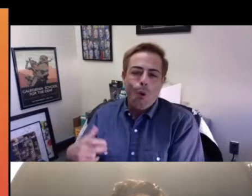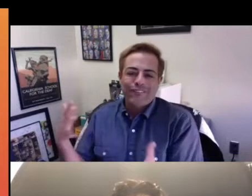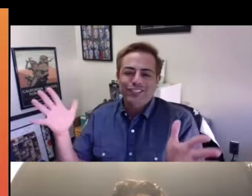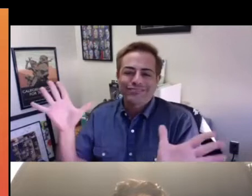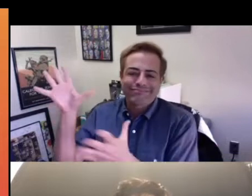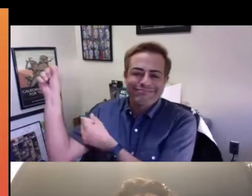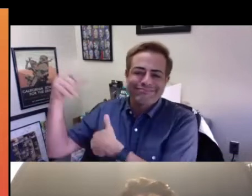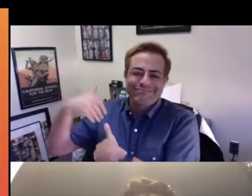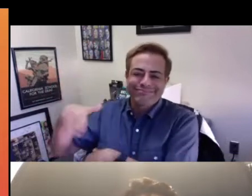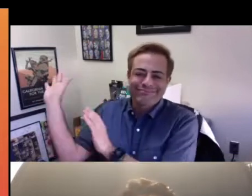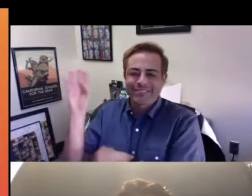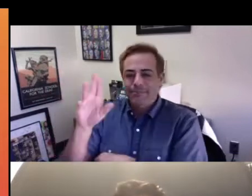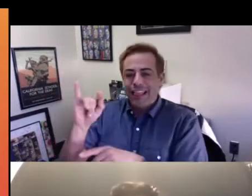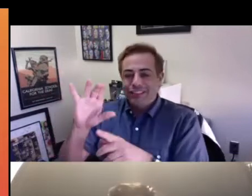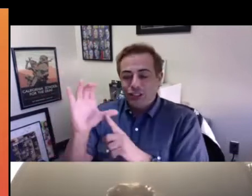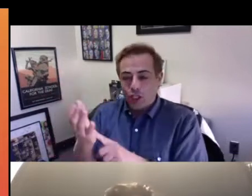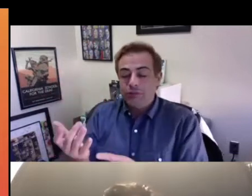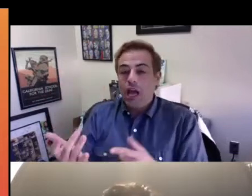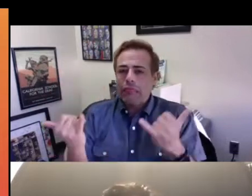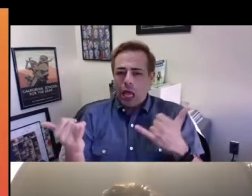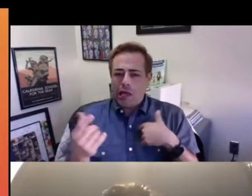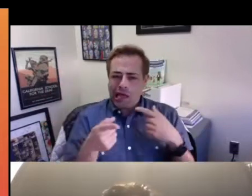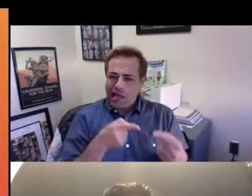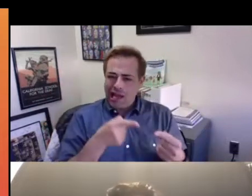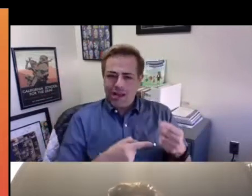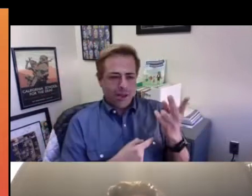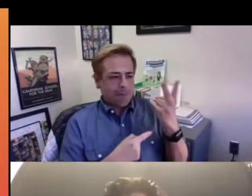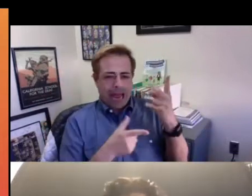So the bicultural is kind of a